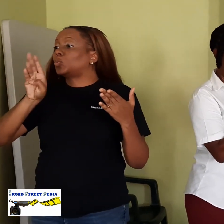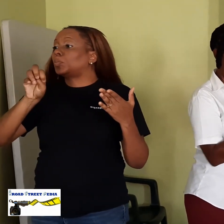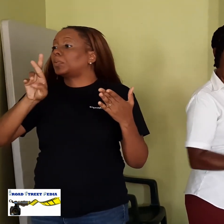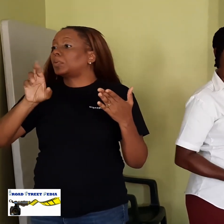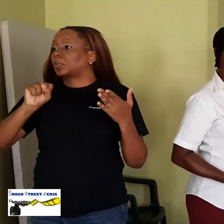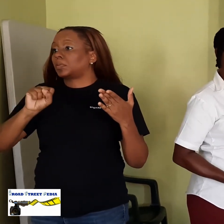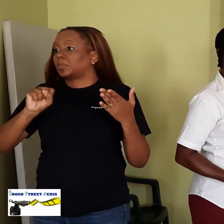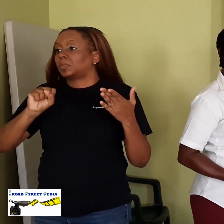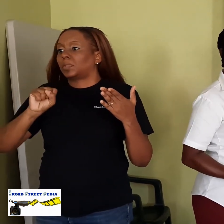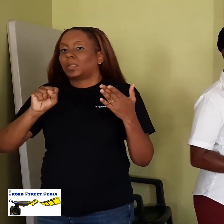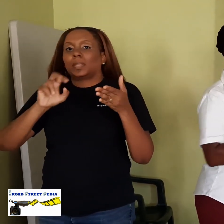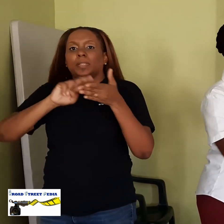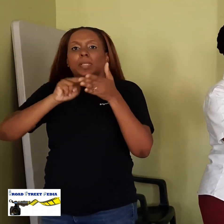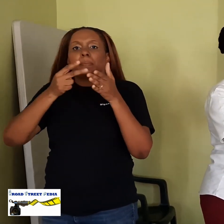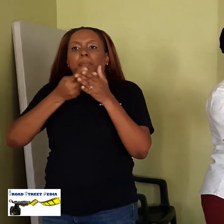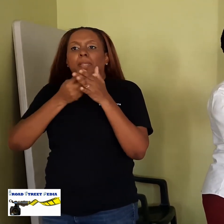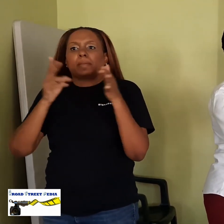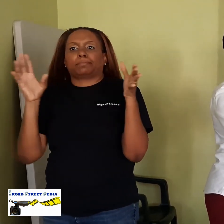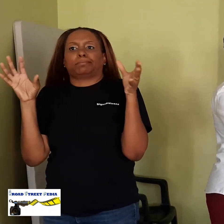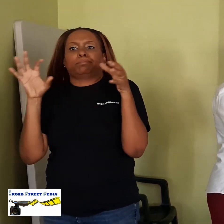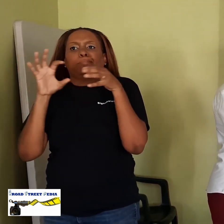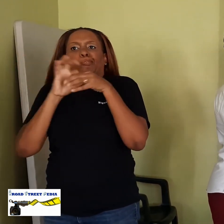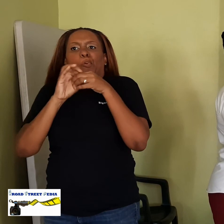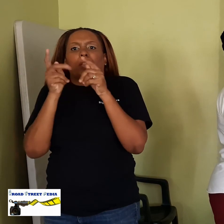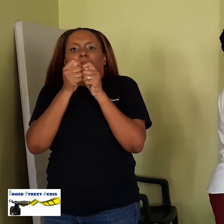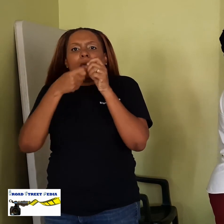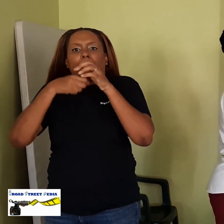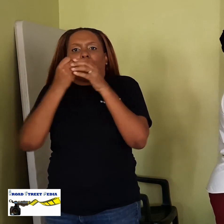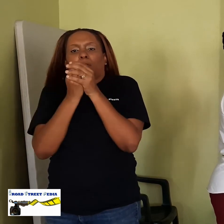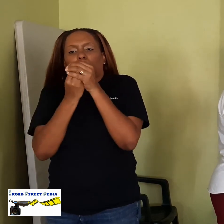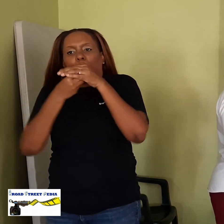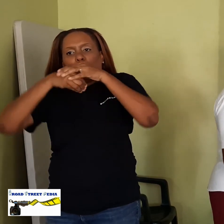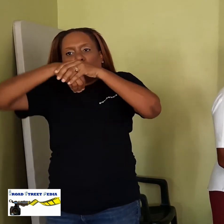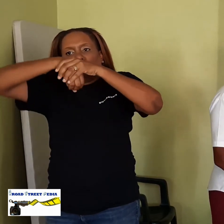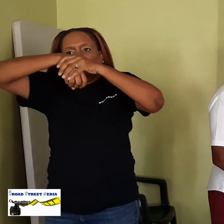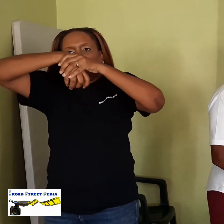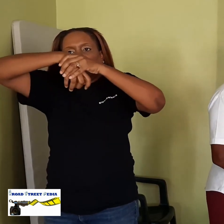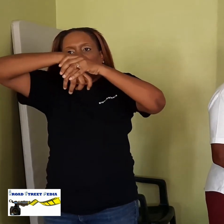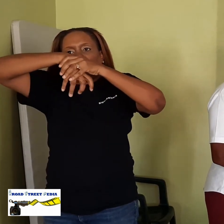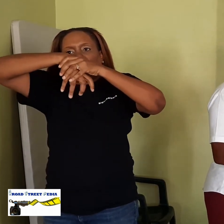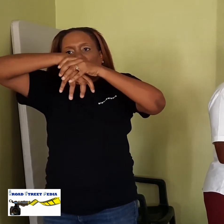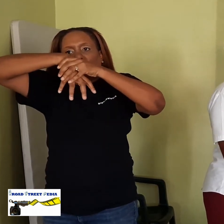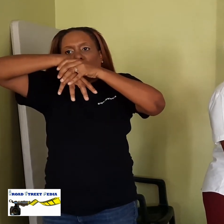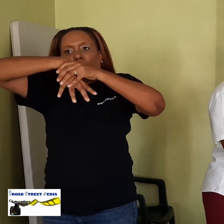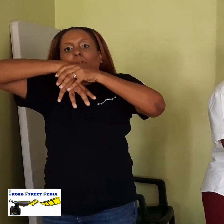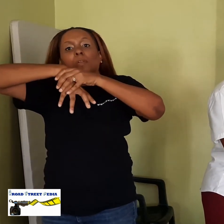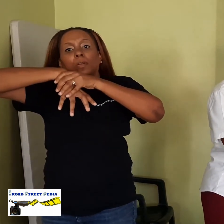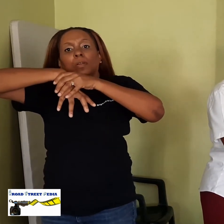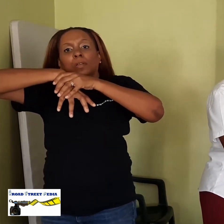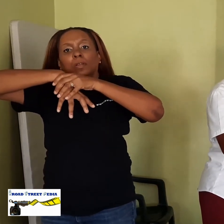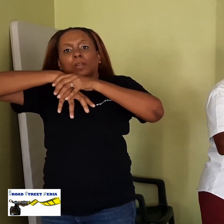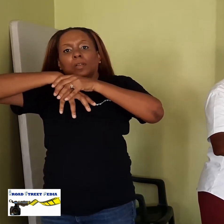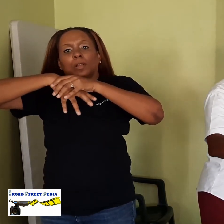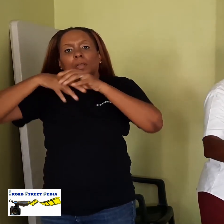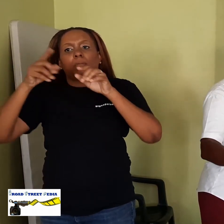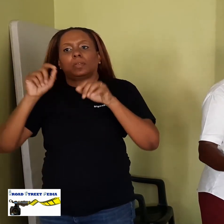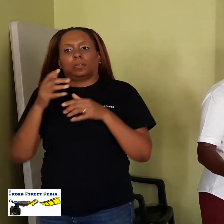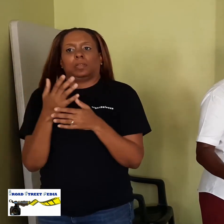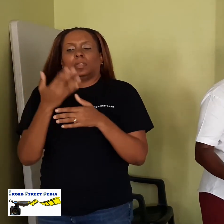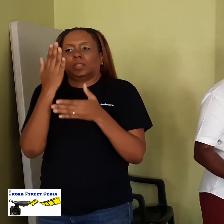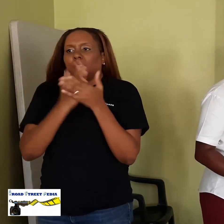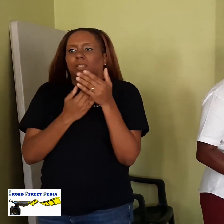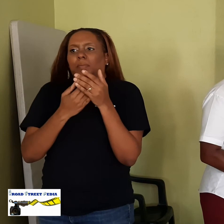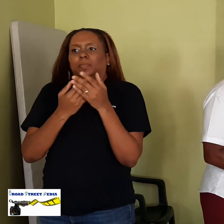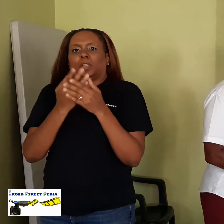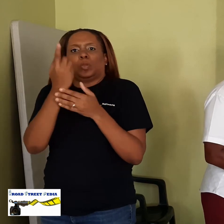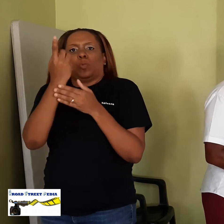are elongated. They grow very straight into the ground, but there are others that are spread across